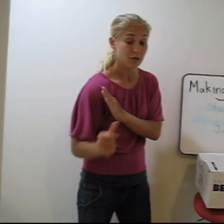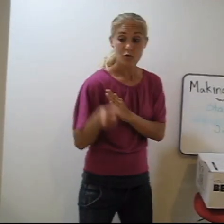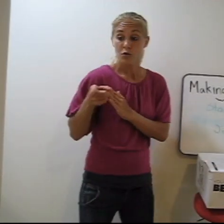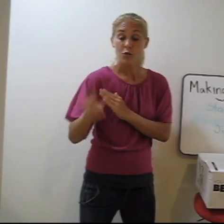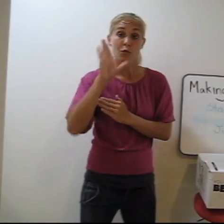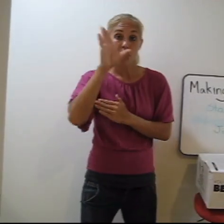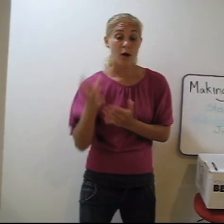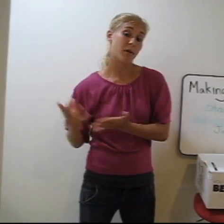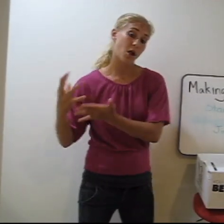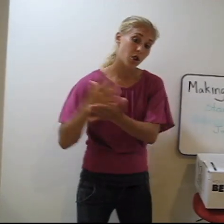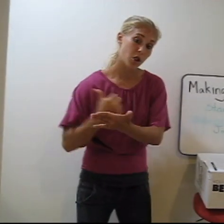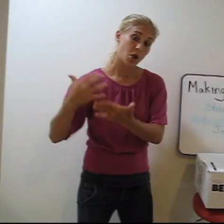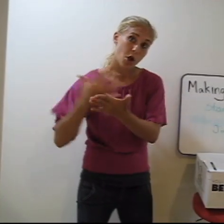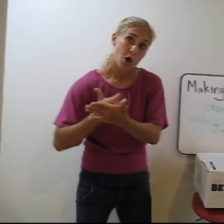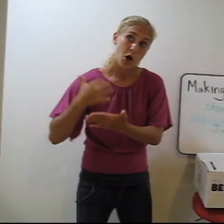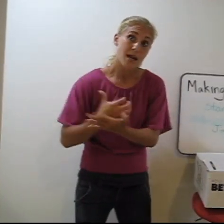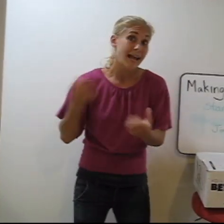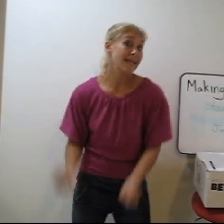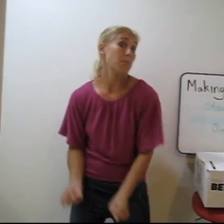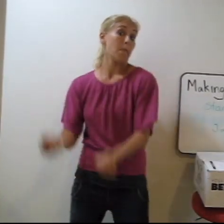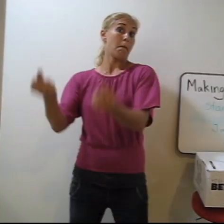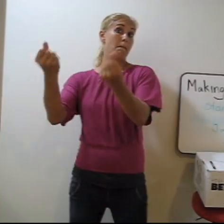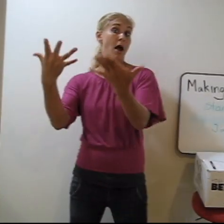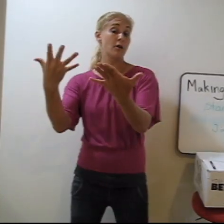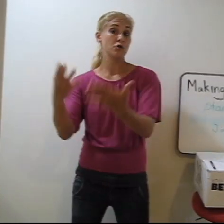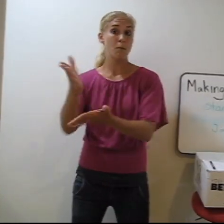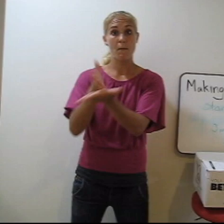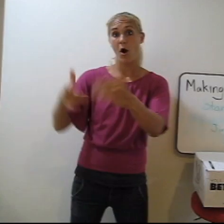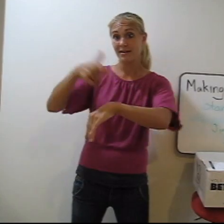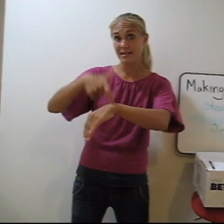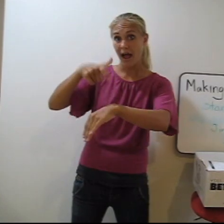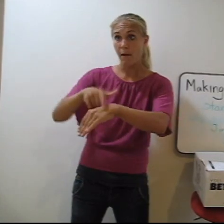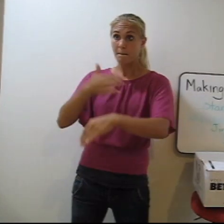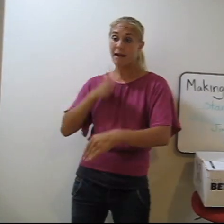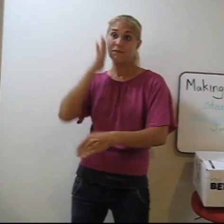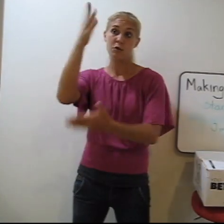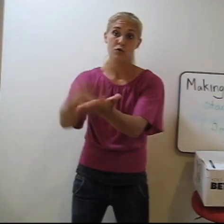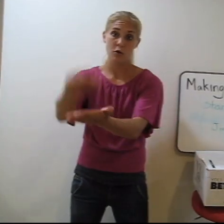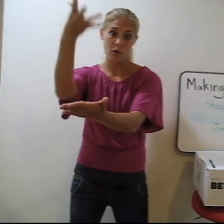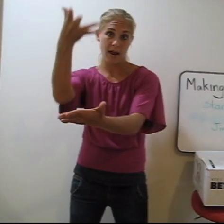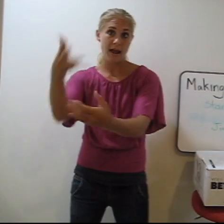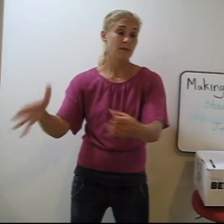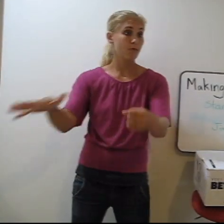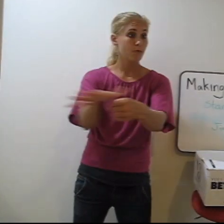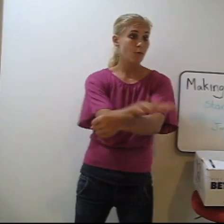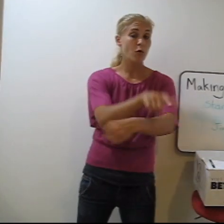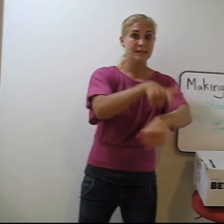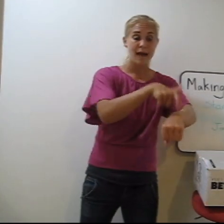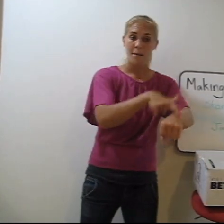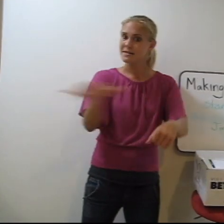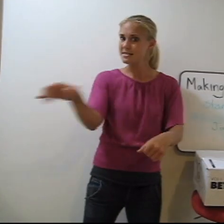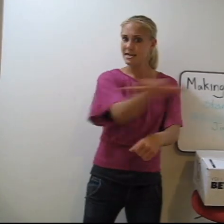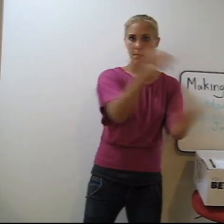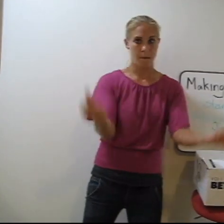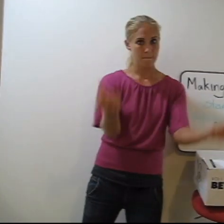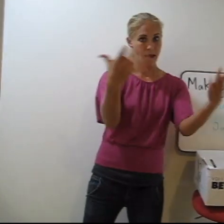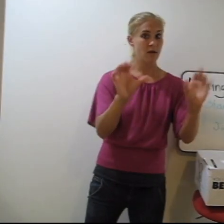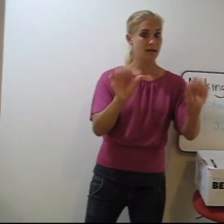as much part-time working on your fortune as you are full-time working on your job. I did that in less than 6 months.